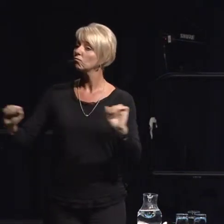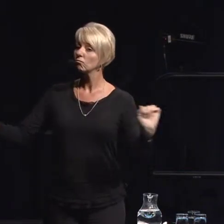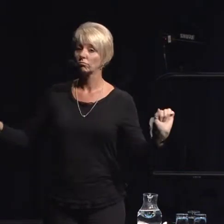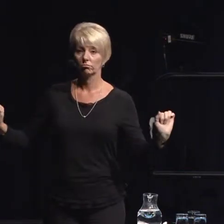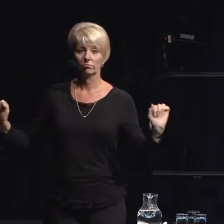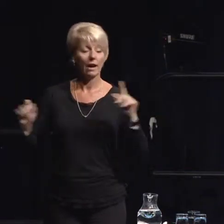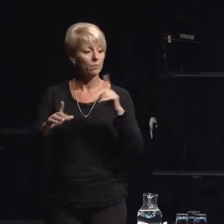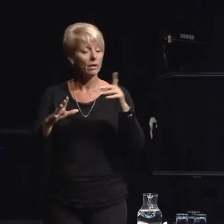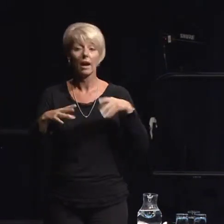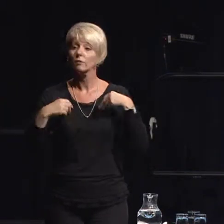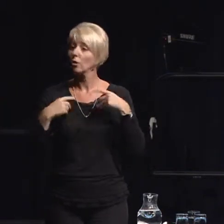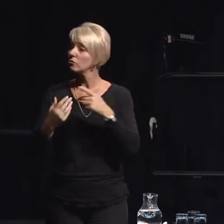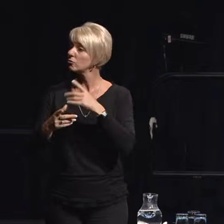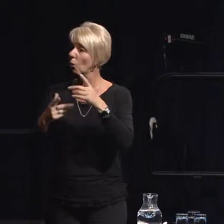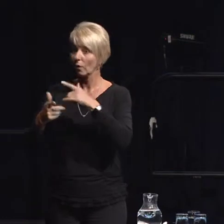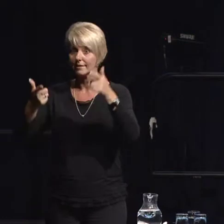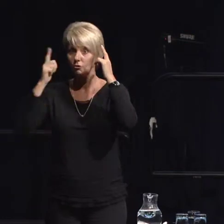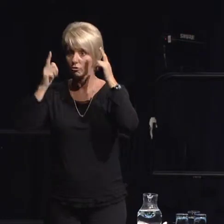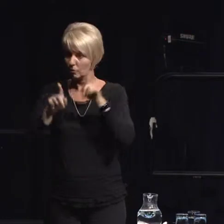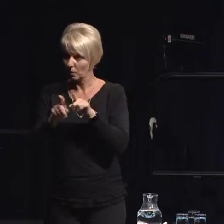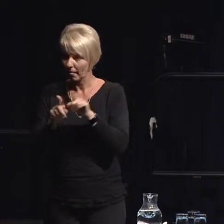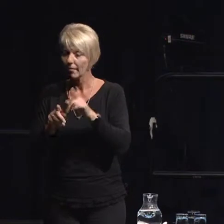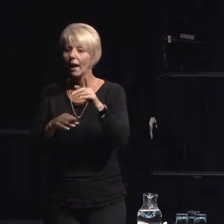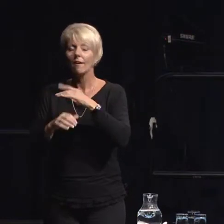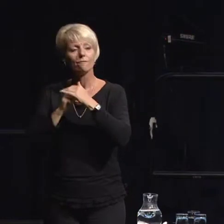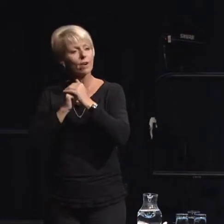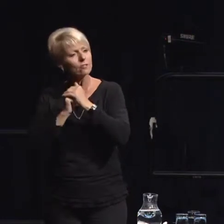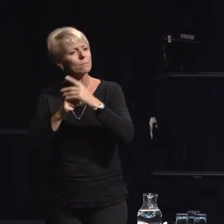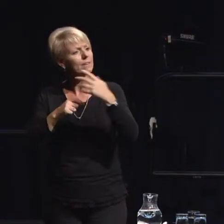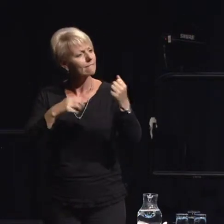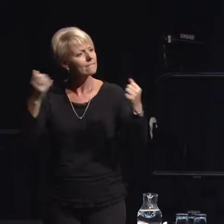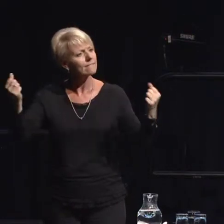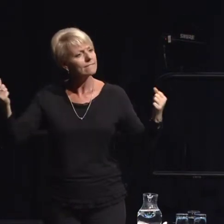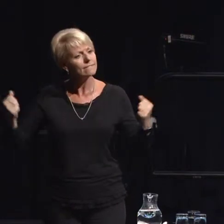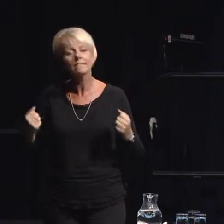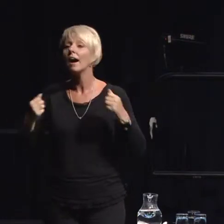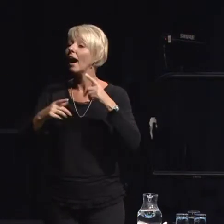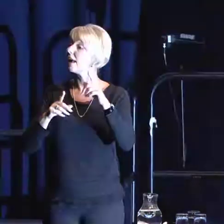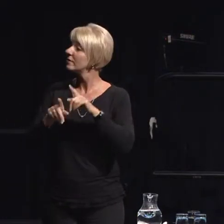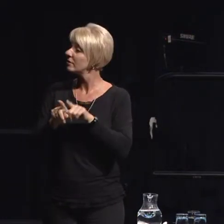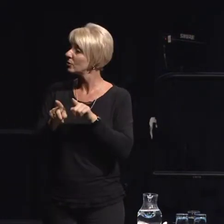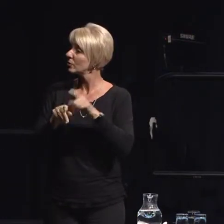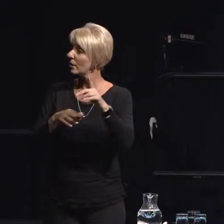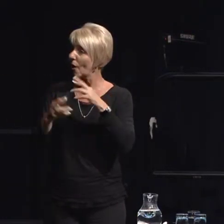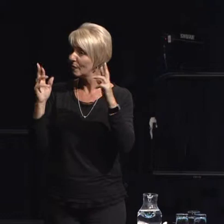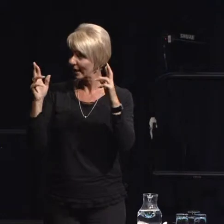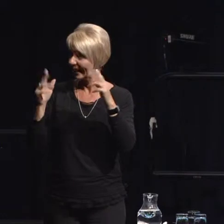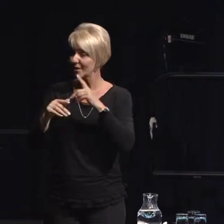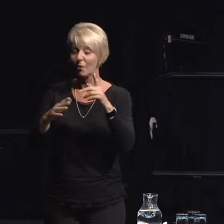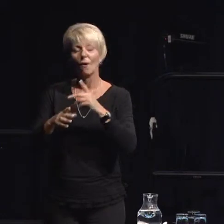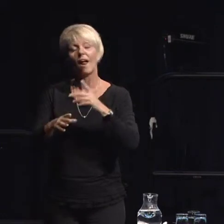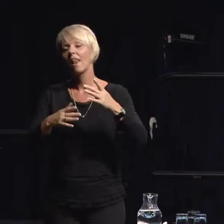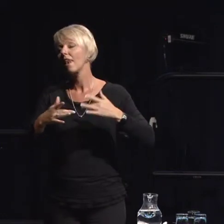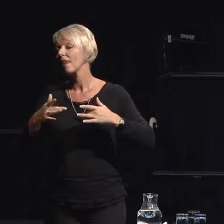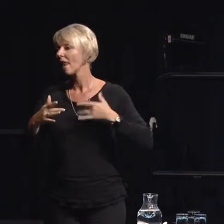acknowledge your supportive and inspiring teachers and the friendships you've made along the way, and hopefully your lifelong love